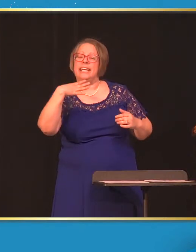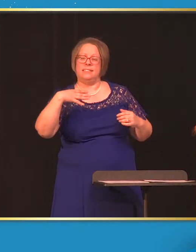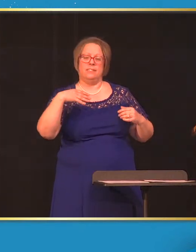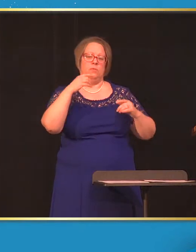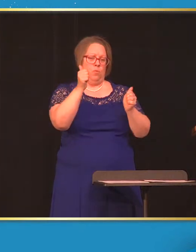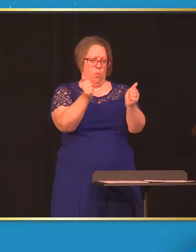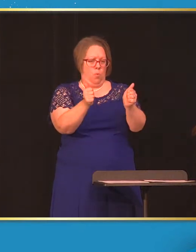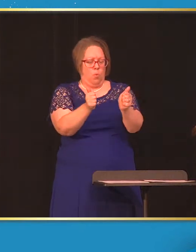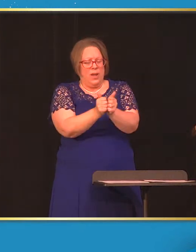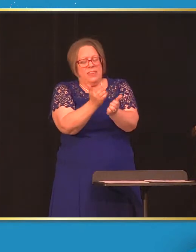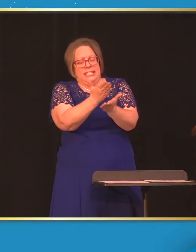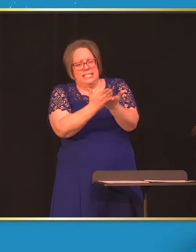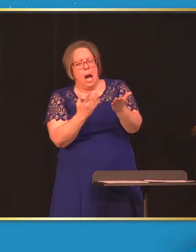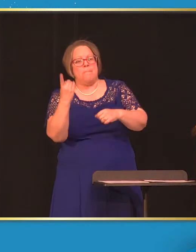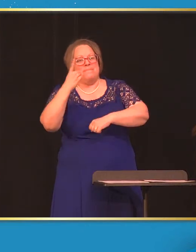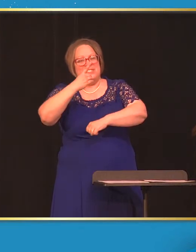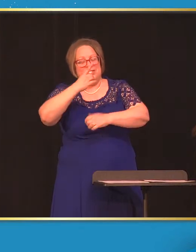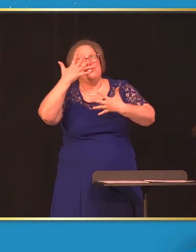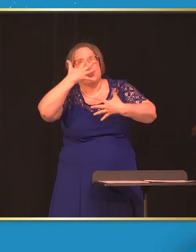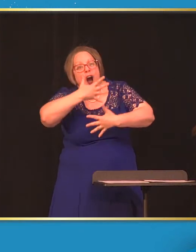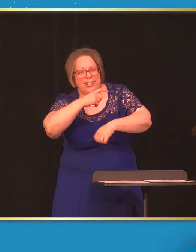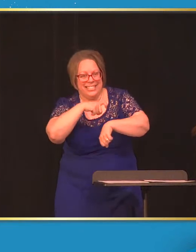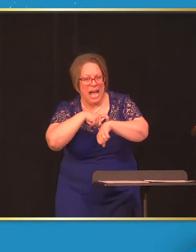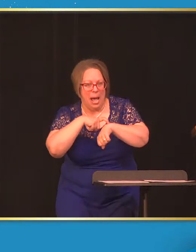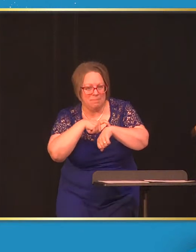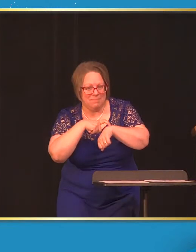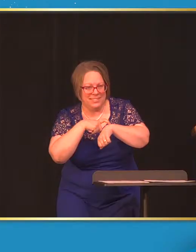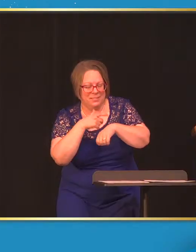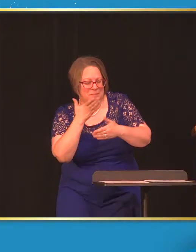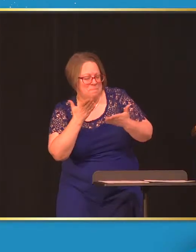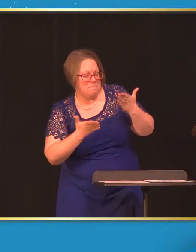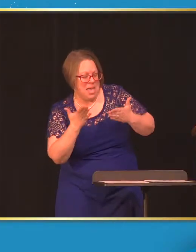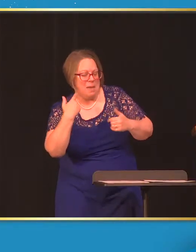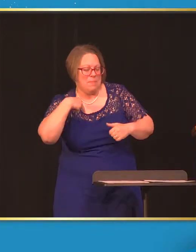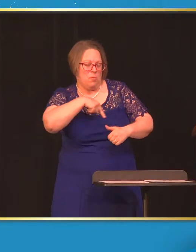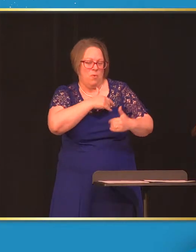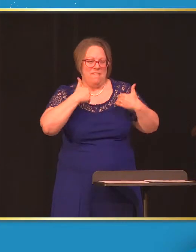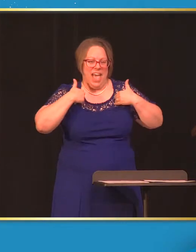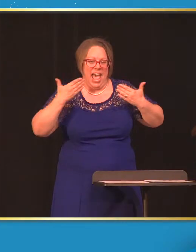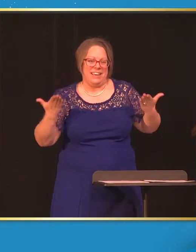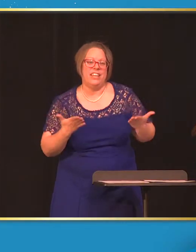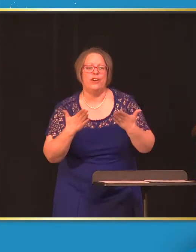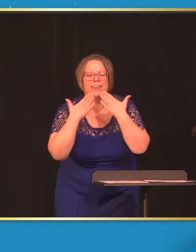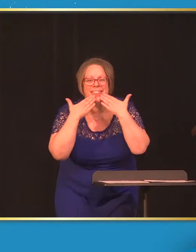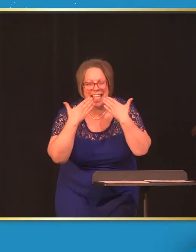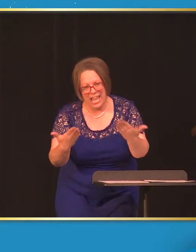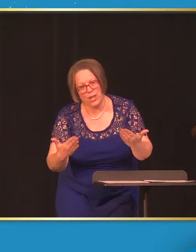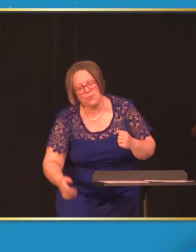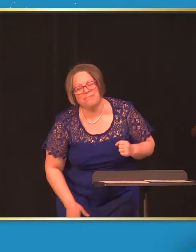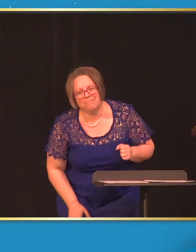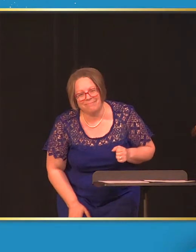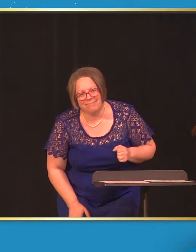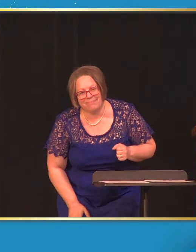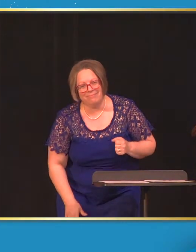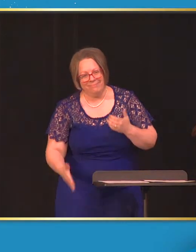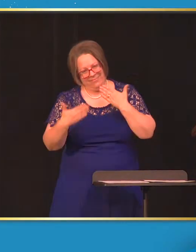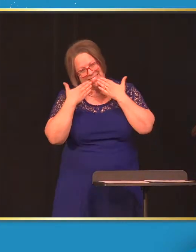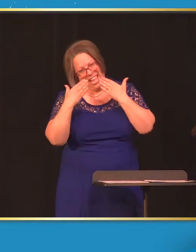great shining light with some dark times that we've had. Thank you so